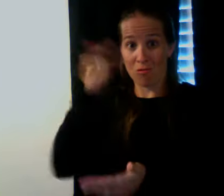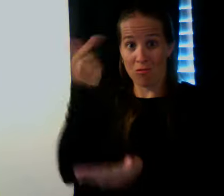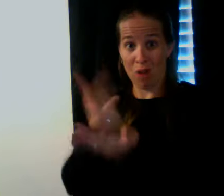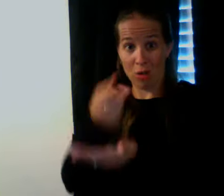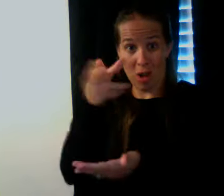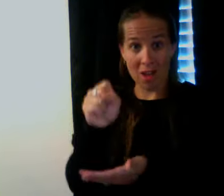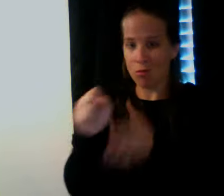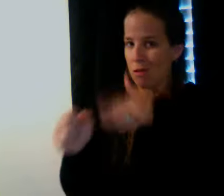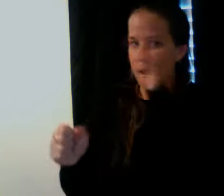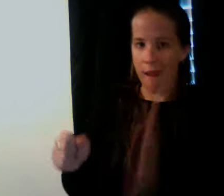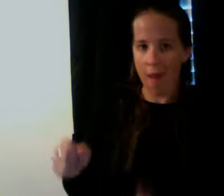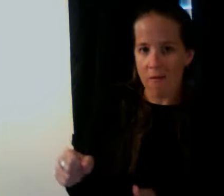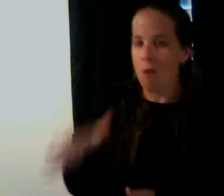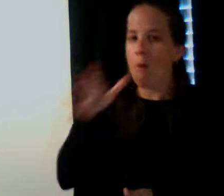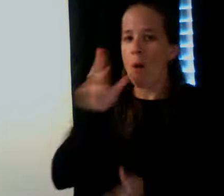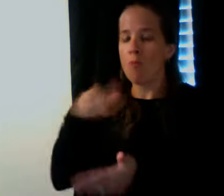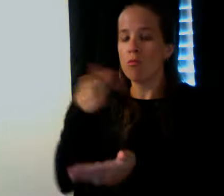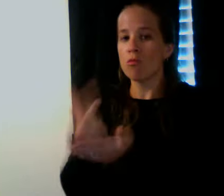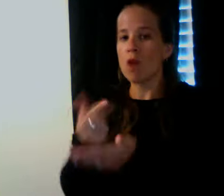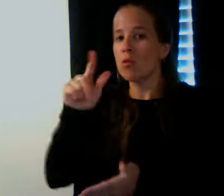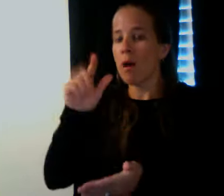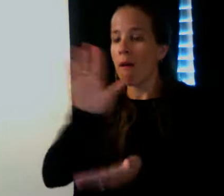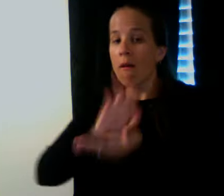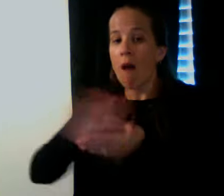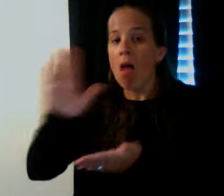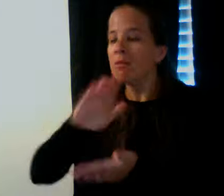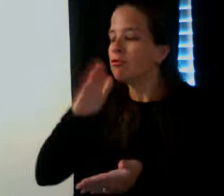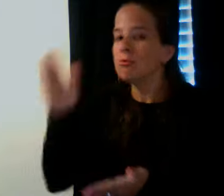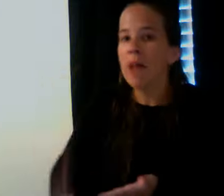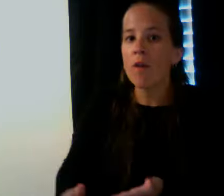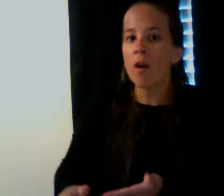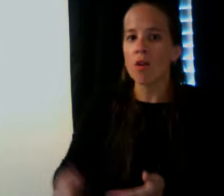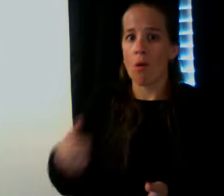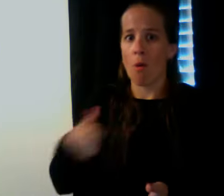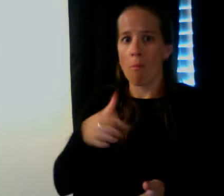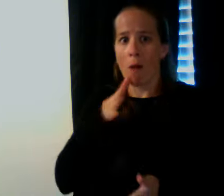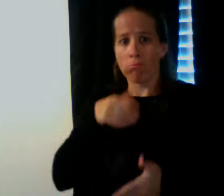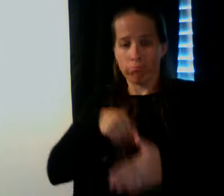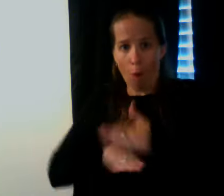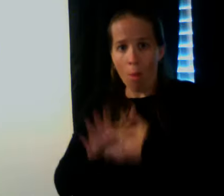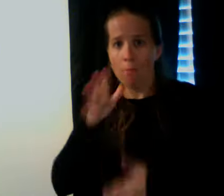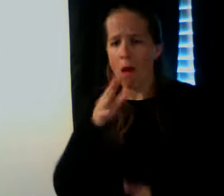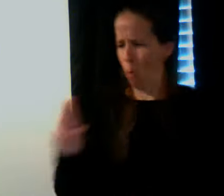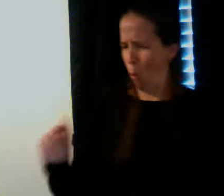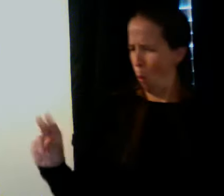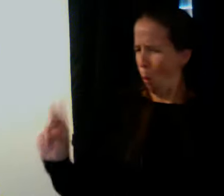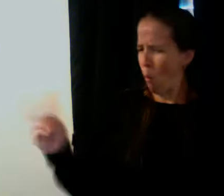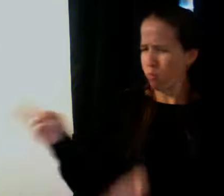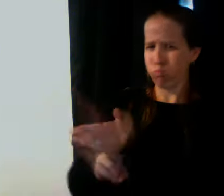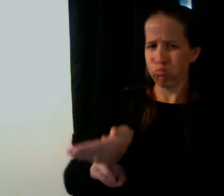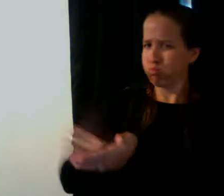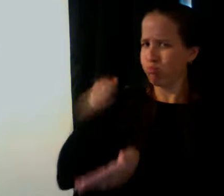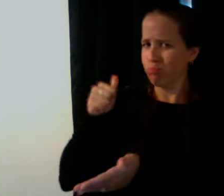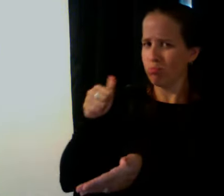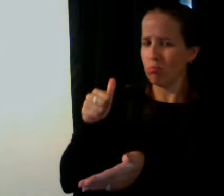papers. She only relented a few months later when my parents promised that I would go to college. This